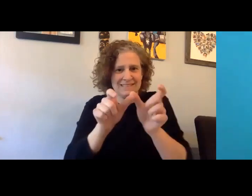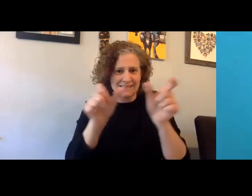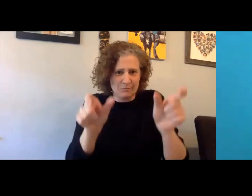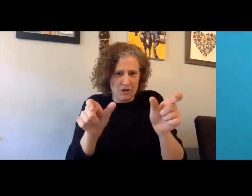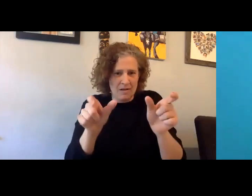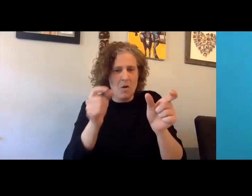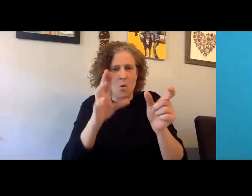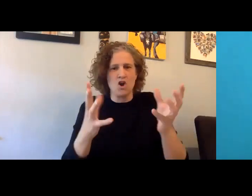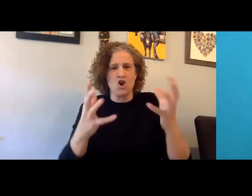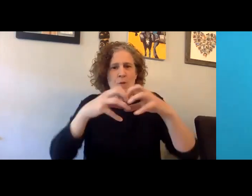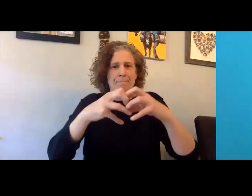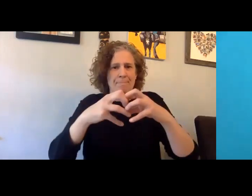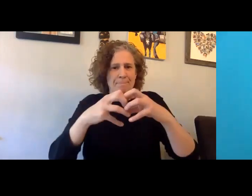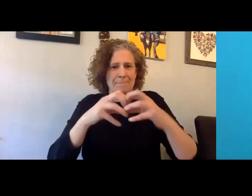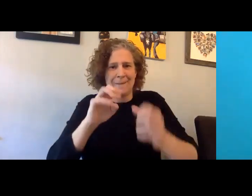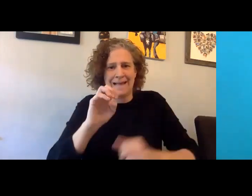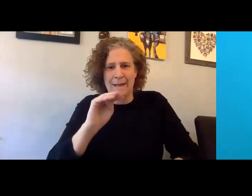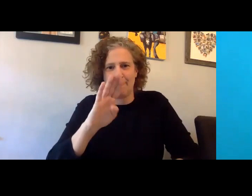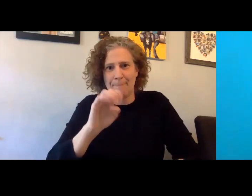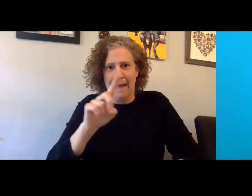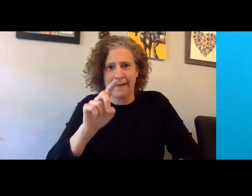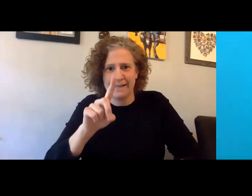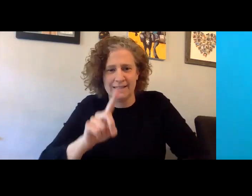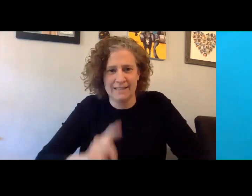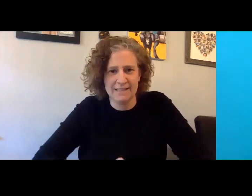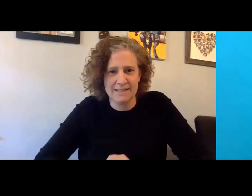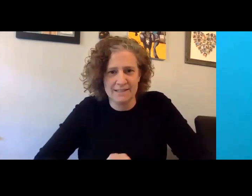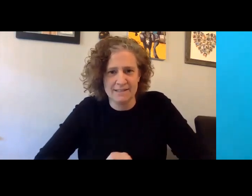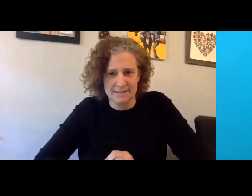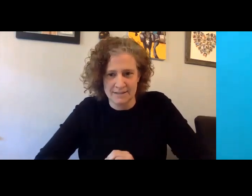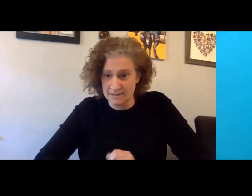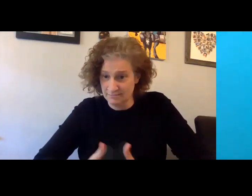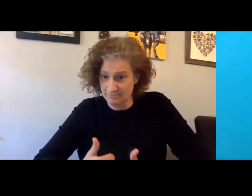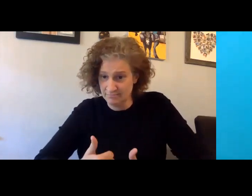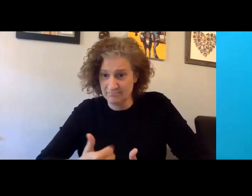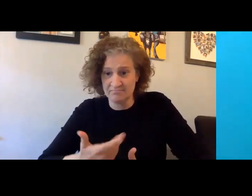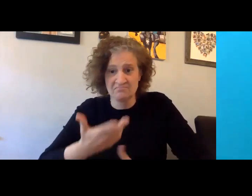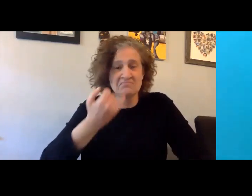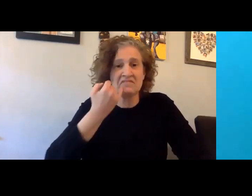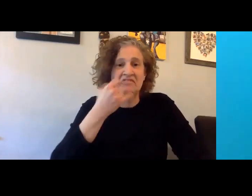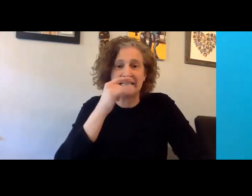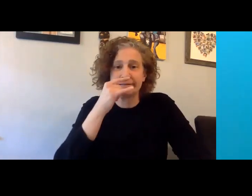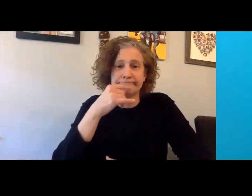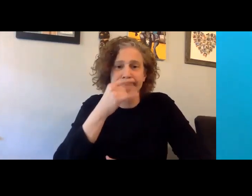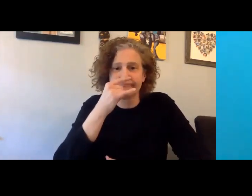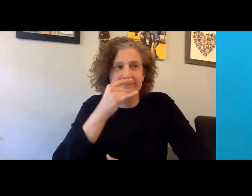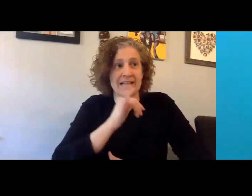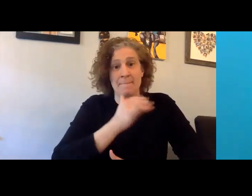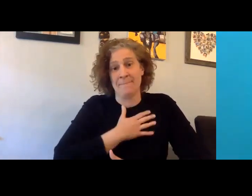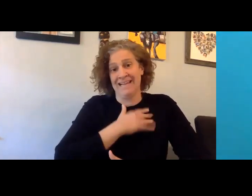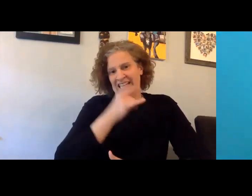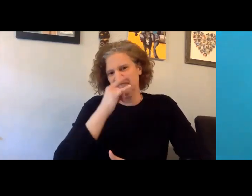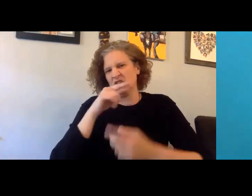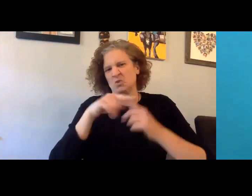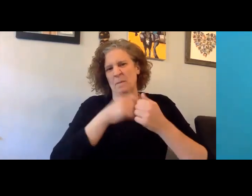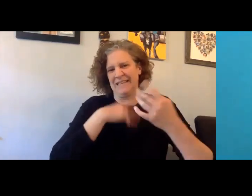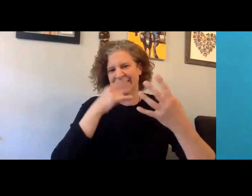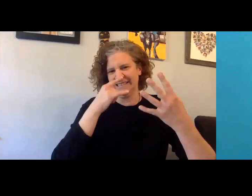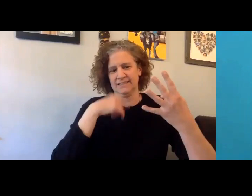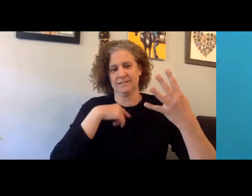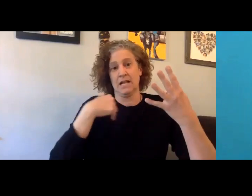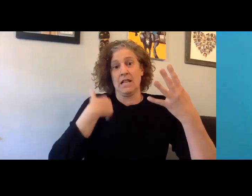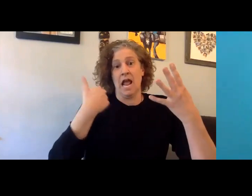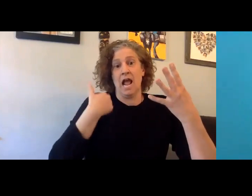on your chin, either way. So you can sign it separately or combined, okay? So if a kid, like